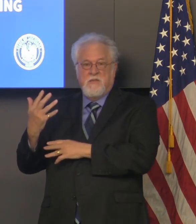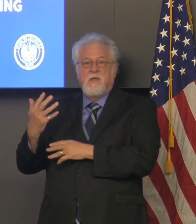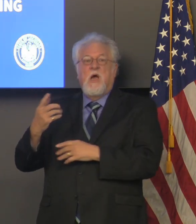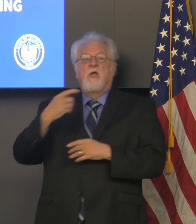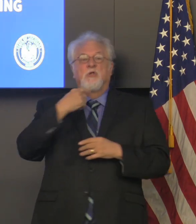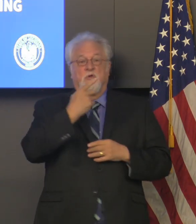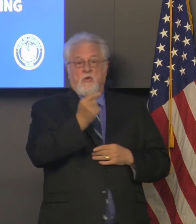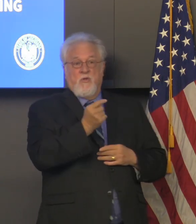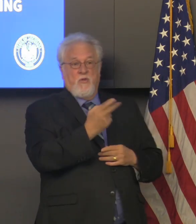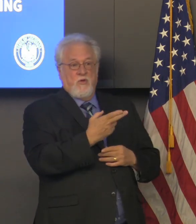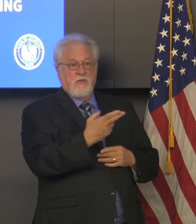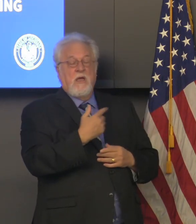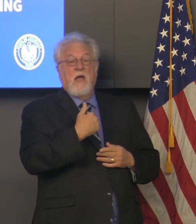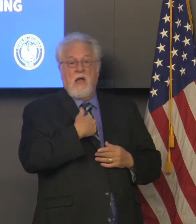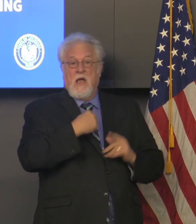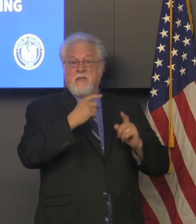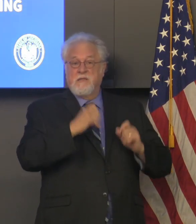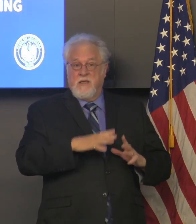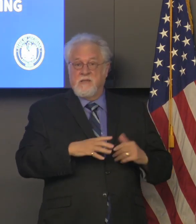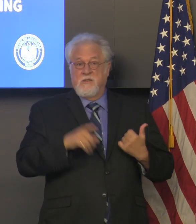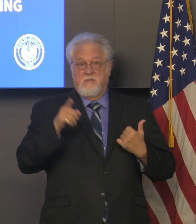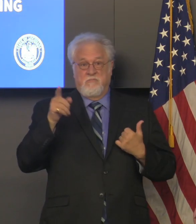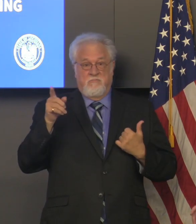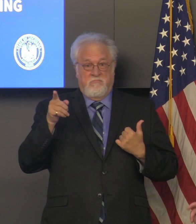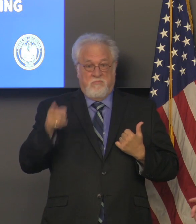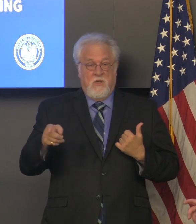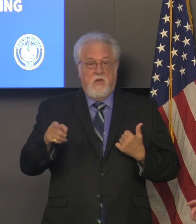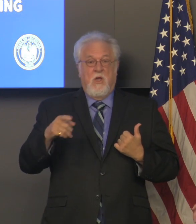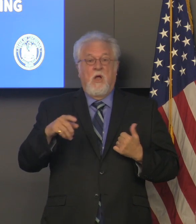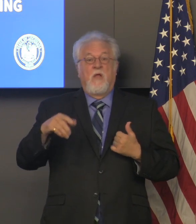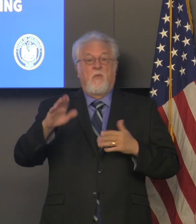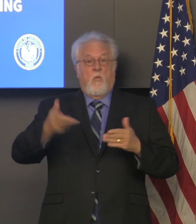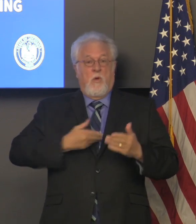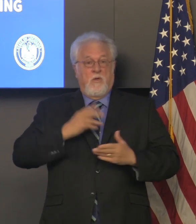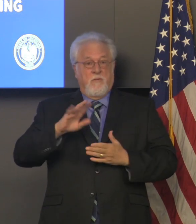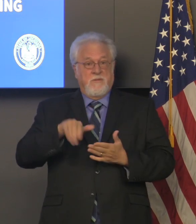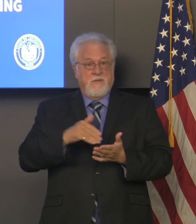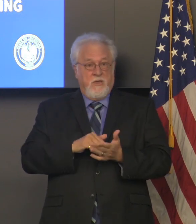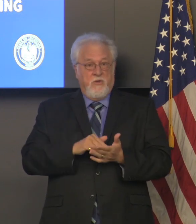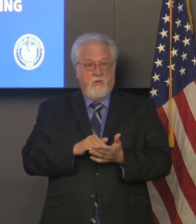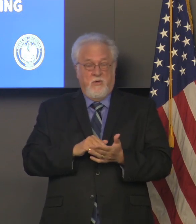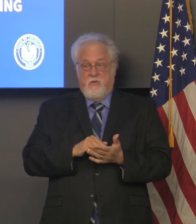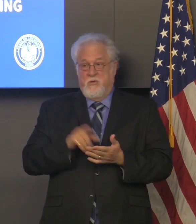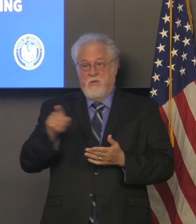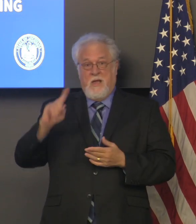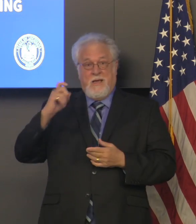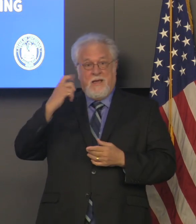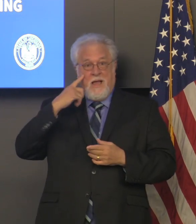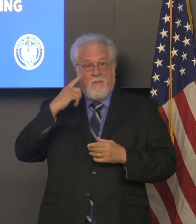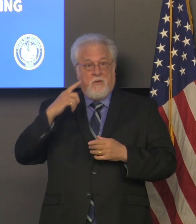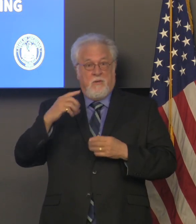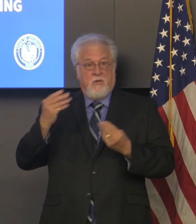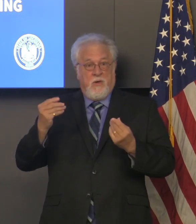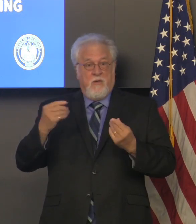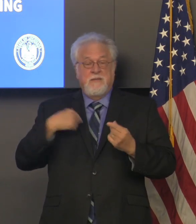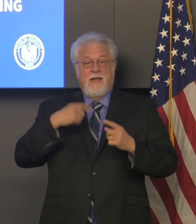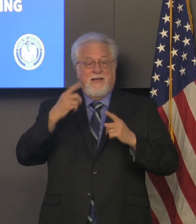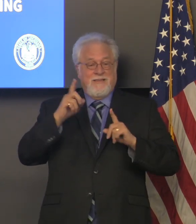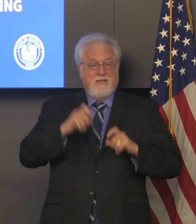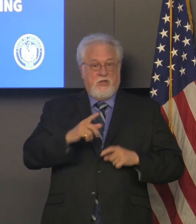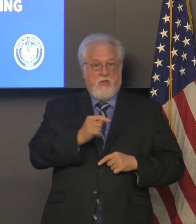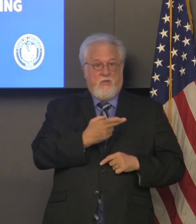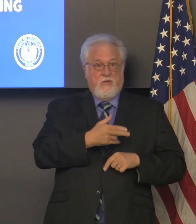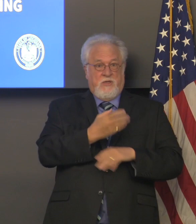you all on Thursday that I had been tested at the site at the Welcome Center over on the Capitol Complex. I tested Thursday at